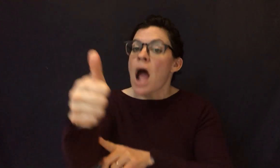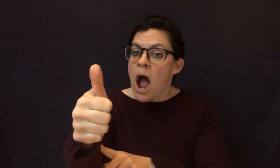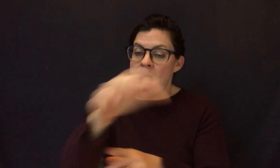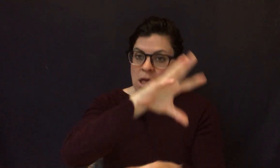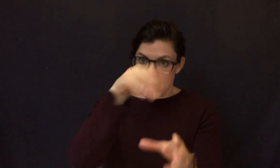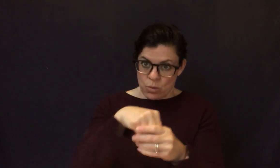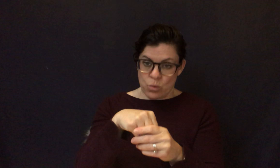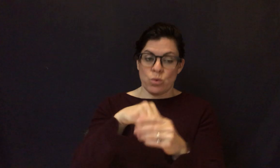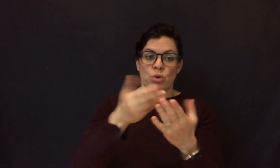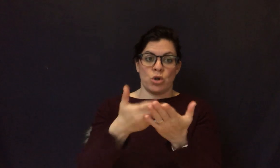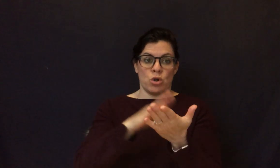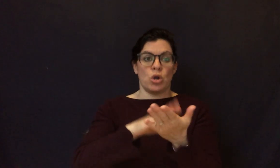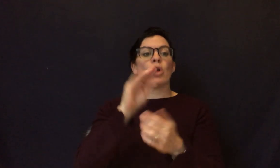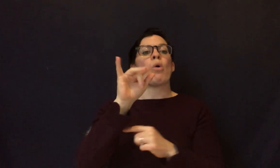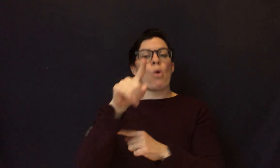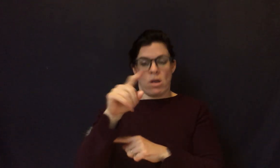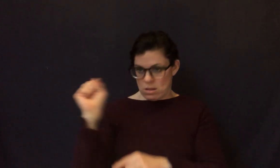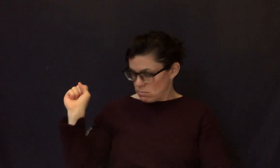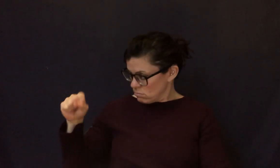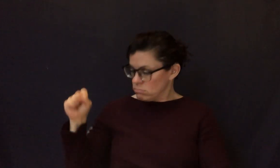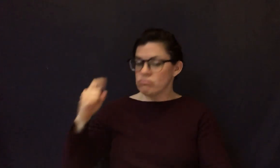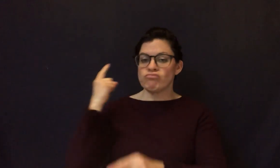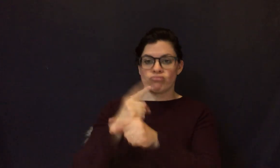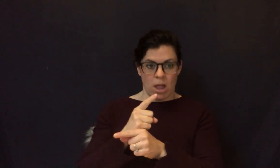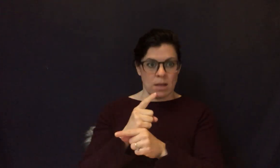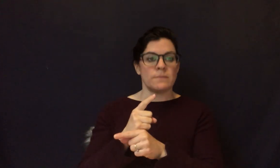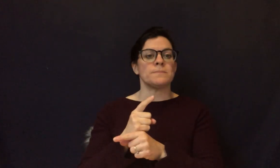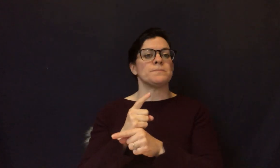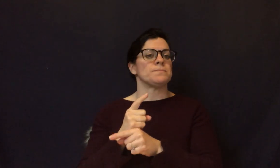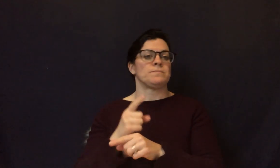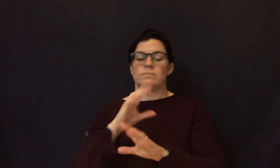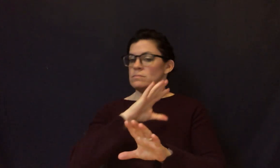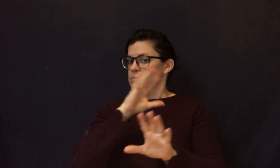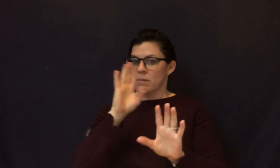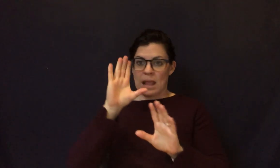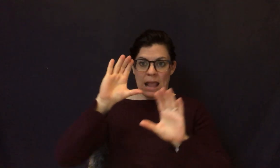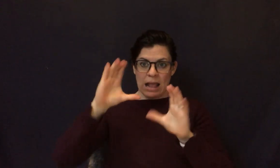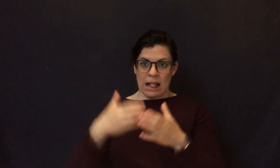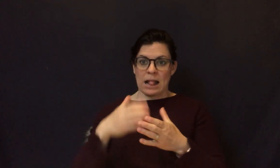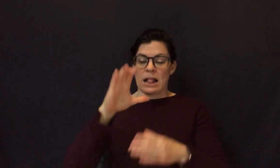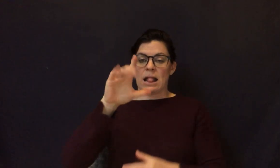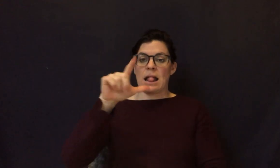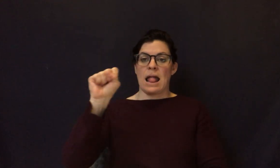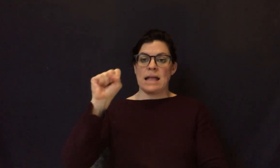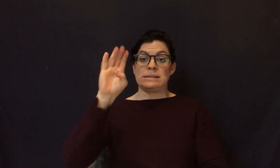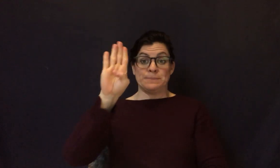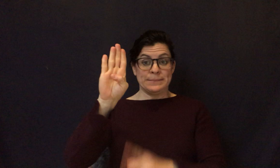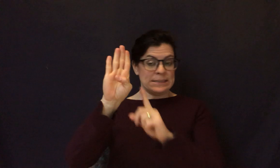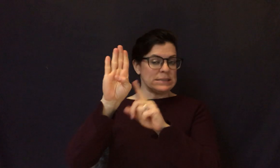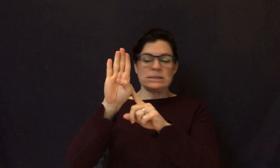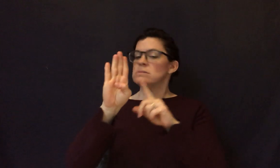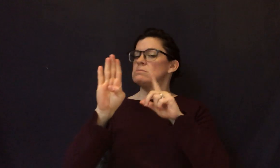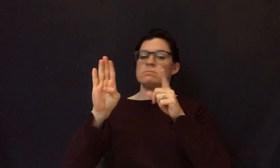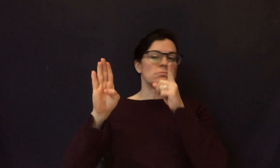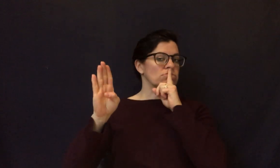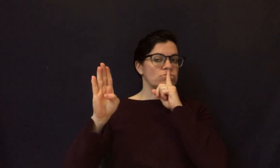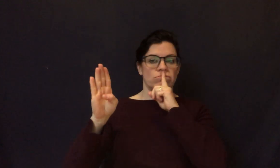involve cooking oils and grease. Thank you, It Sam, said, for clearing that up. it said Class B fires are fires